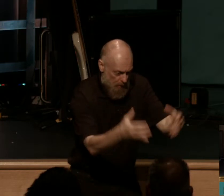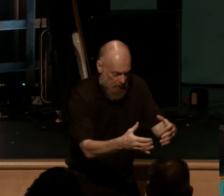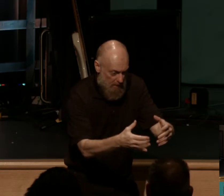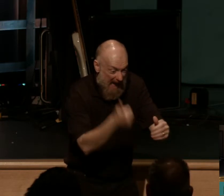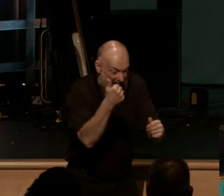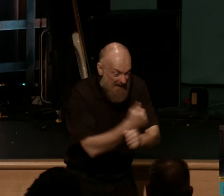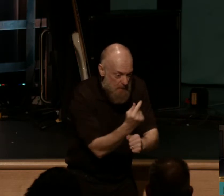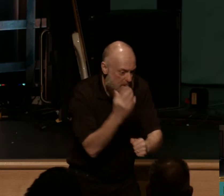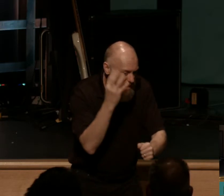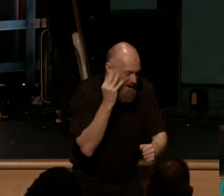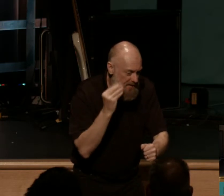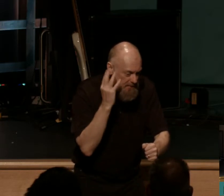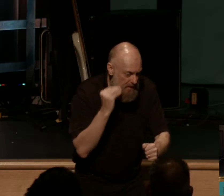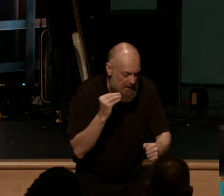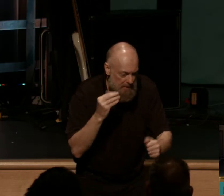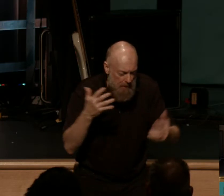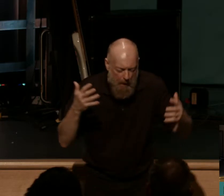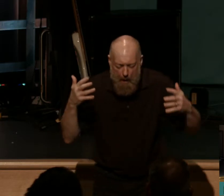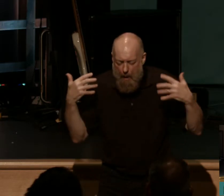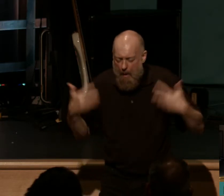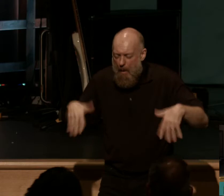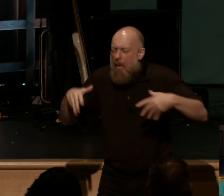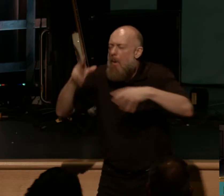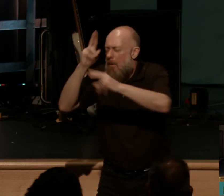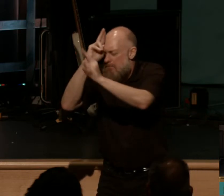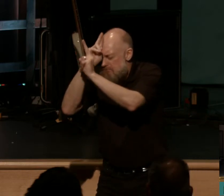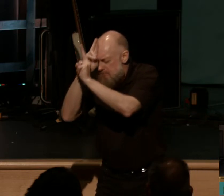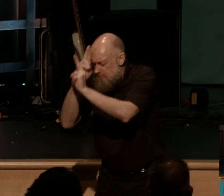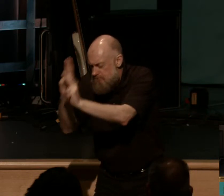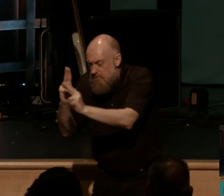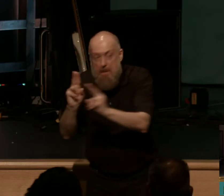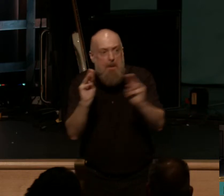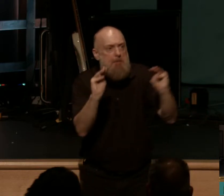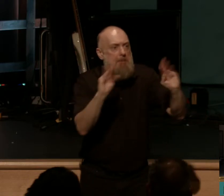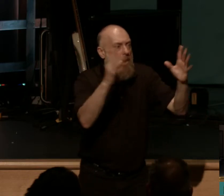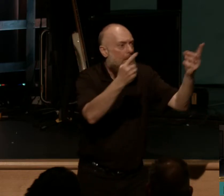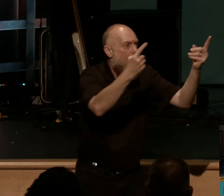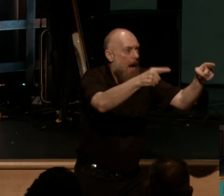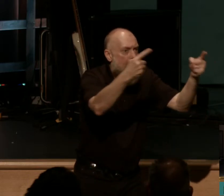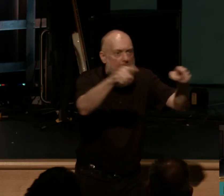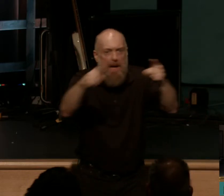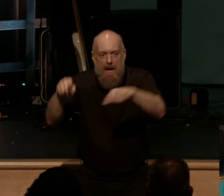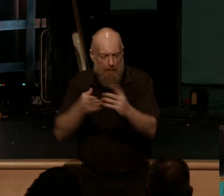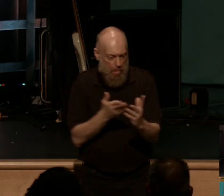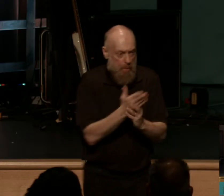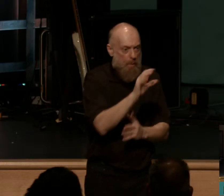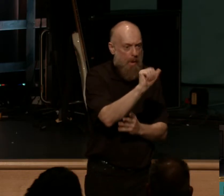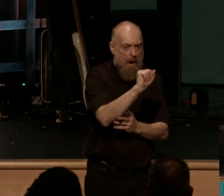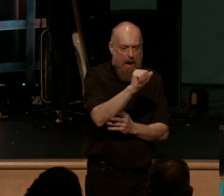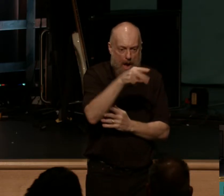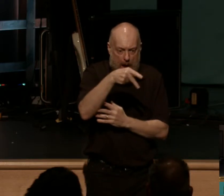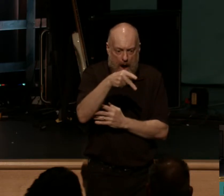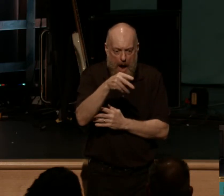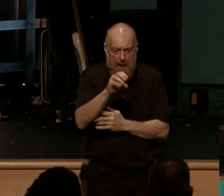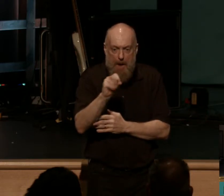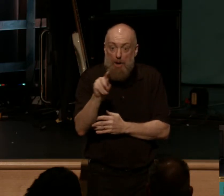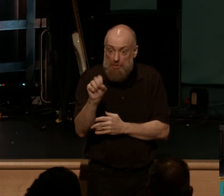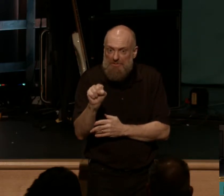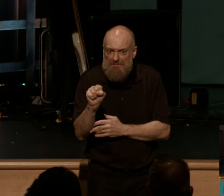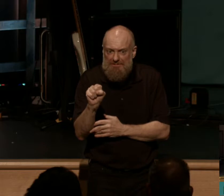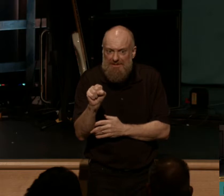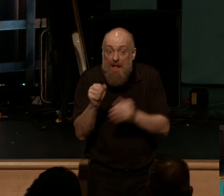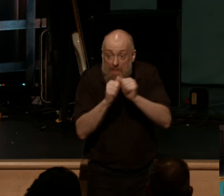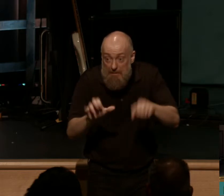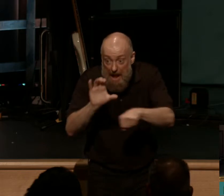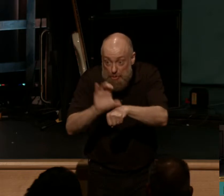soul, and many wonders and signs were being done through the apostles. The blessed church,